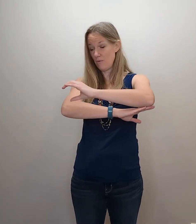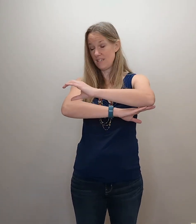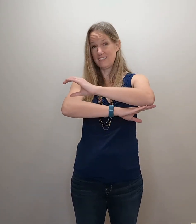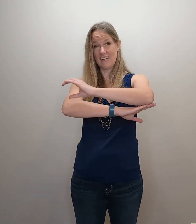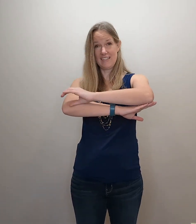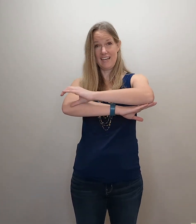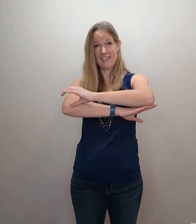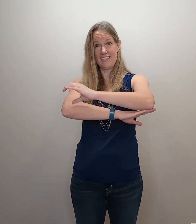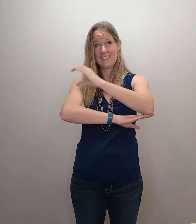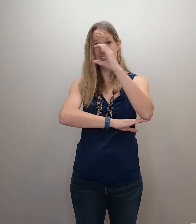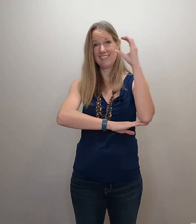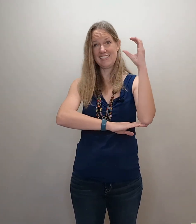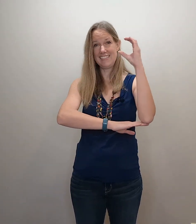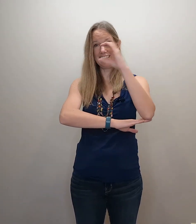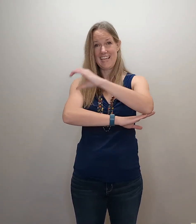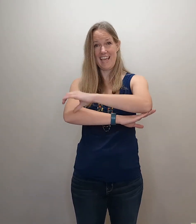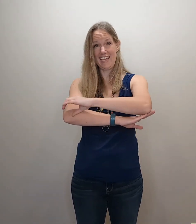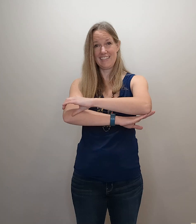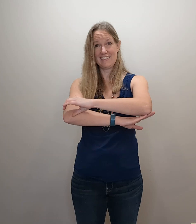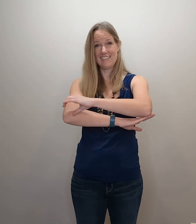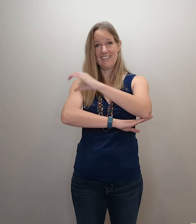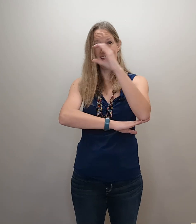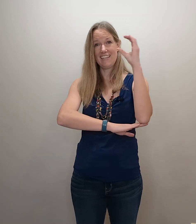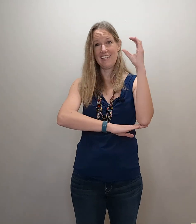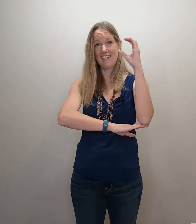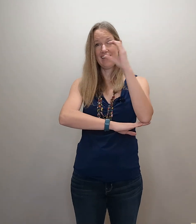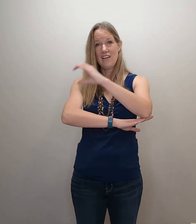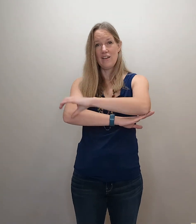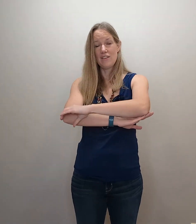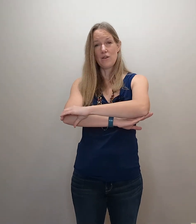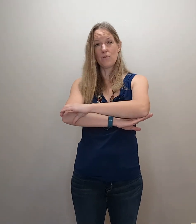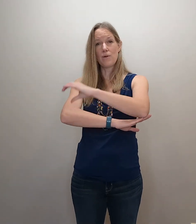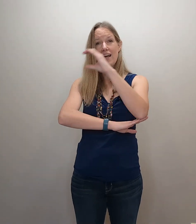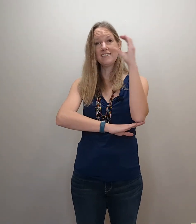you want to sign that, it's actually a C hand. Okay? The